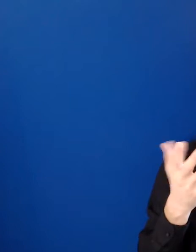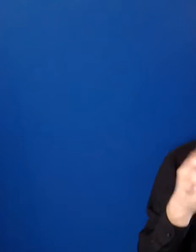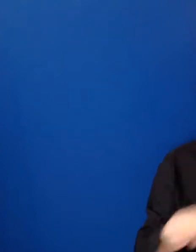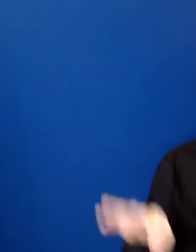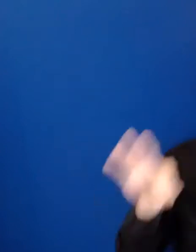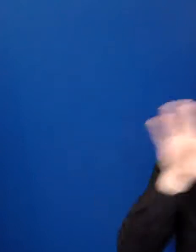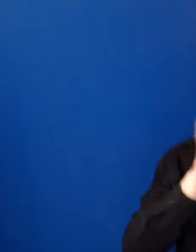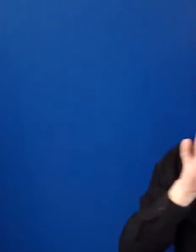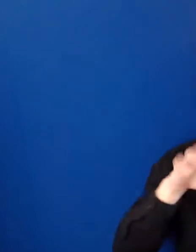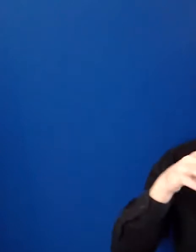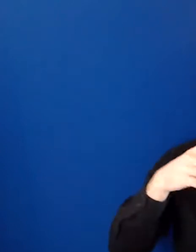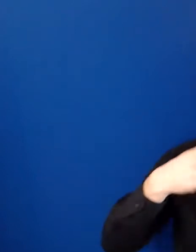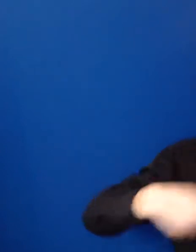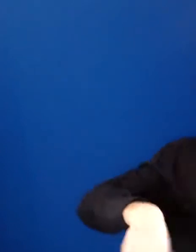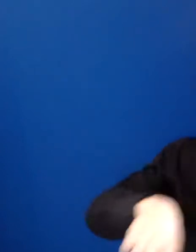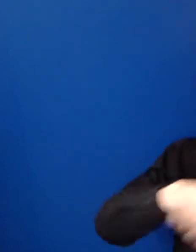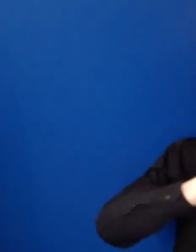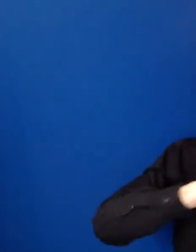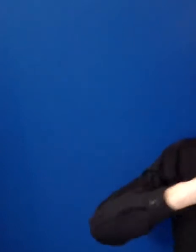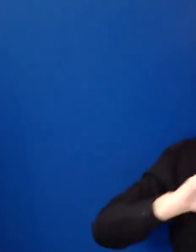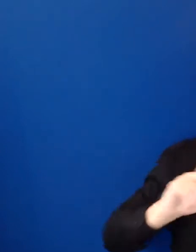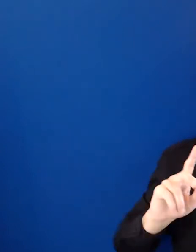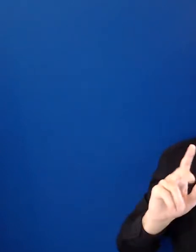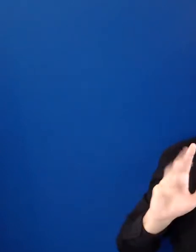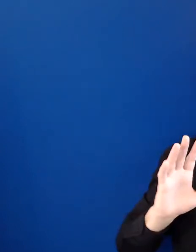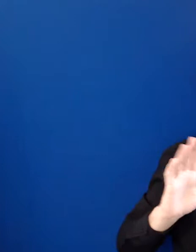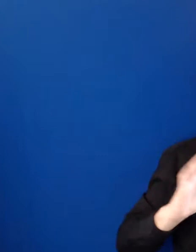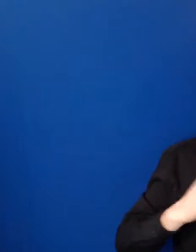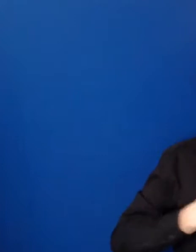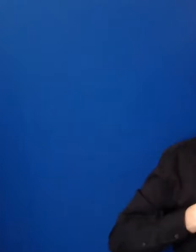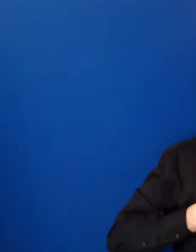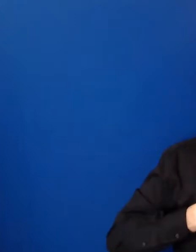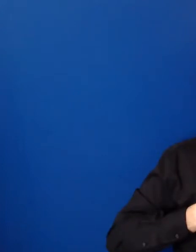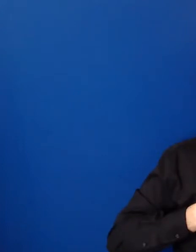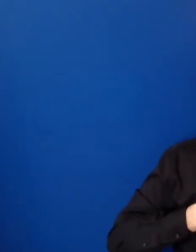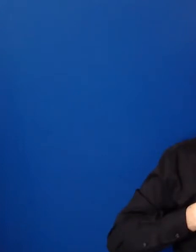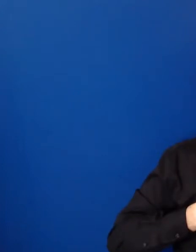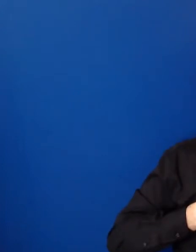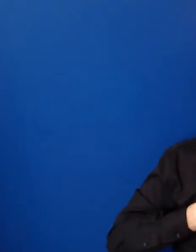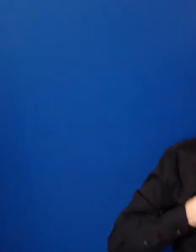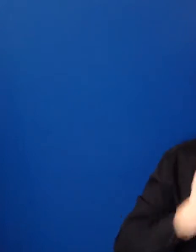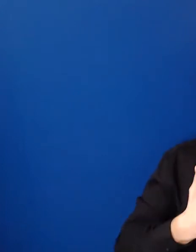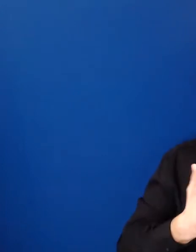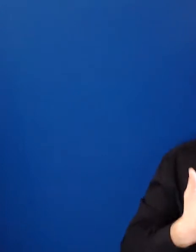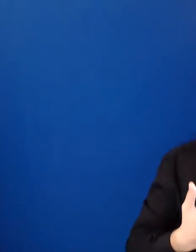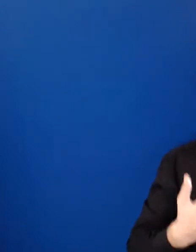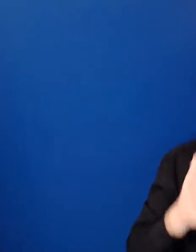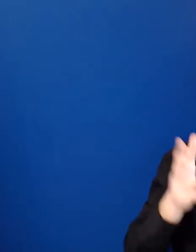be willing to grow, listen,